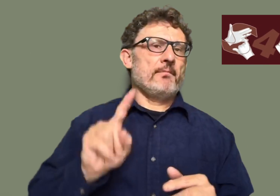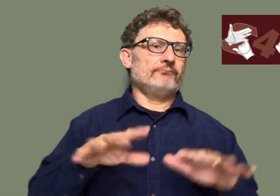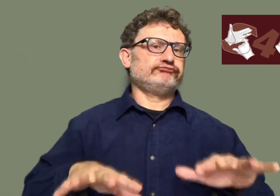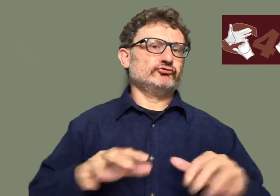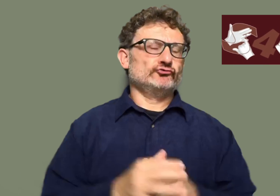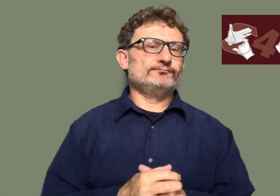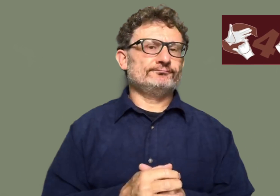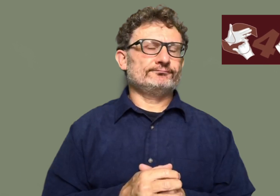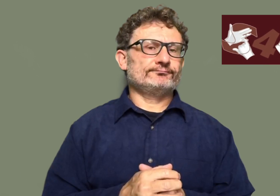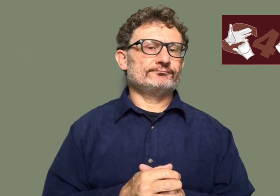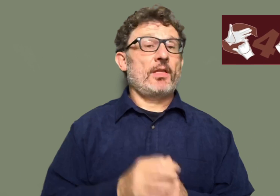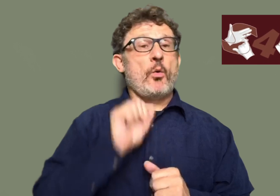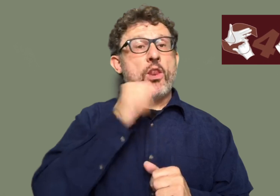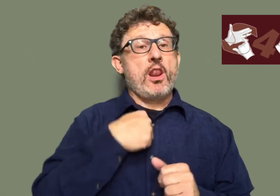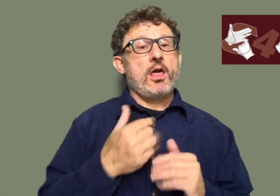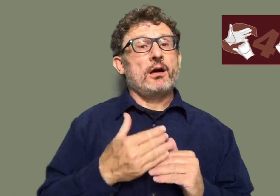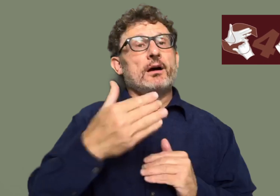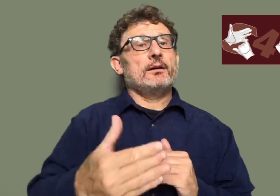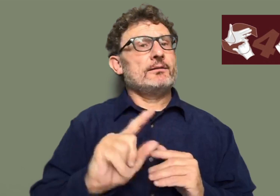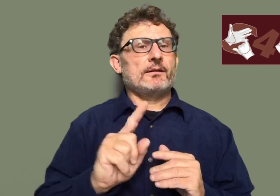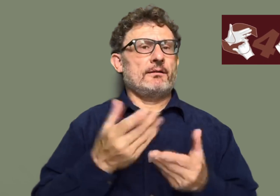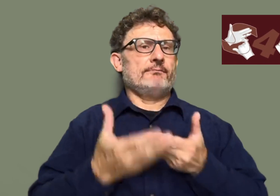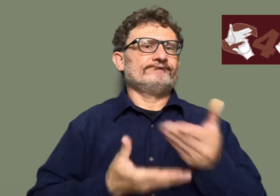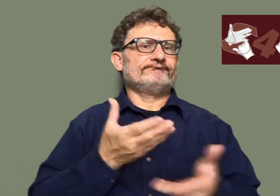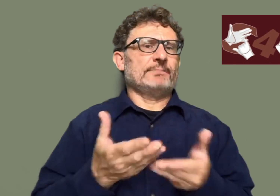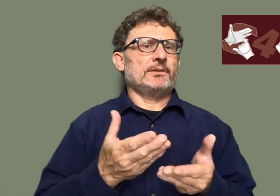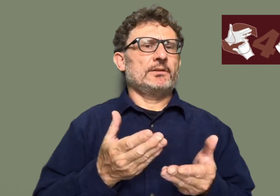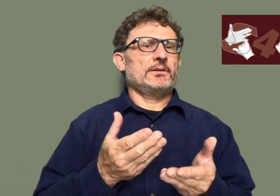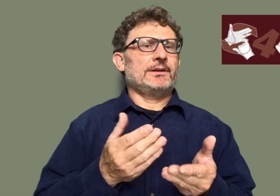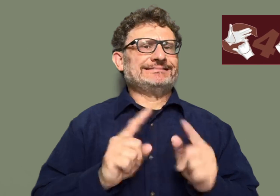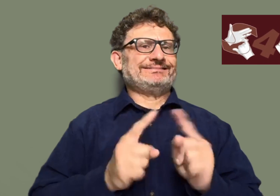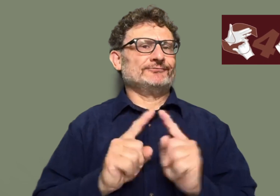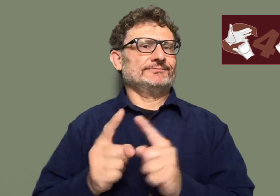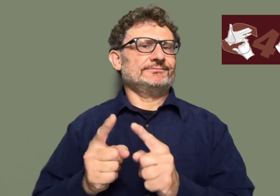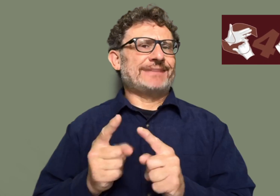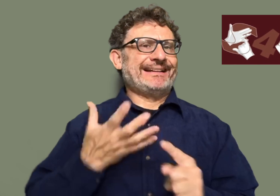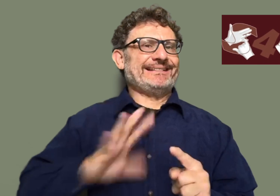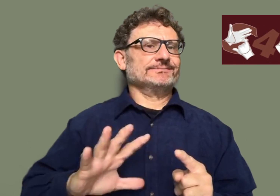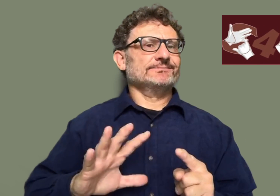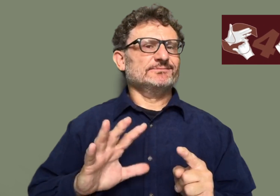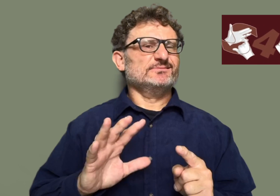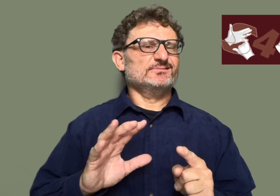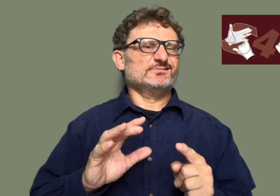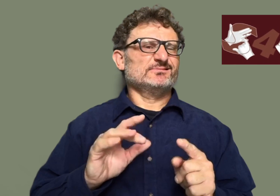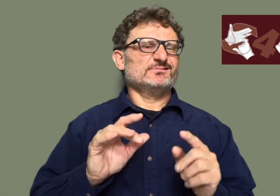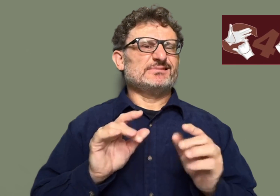so valuable to that of deaf people. And I will talk more about that. I will talk about the different needs that deaf people have